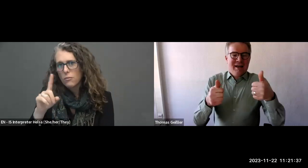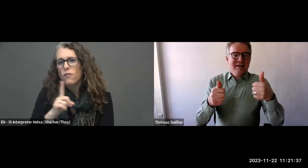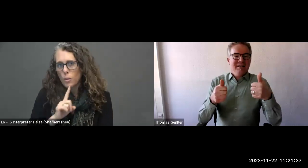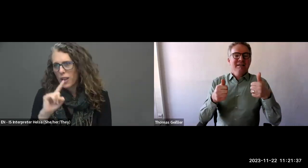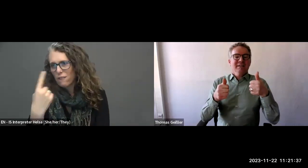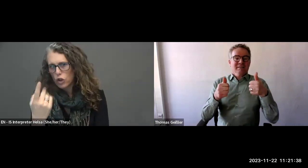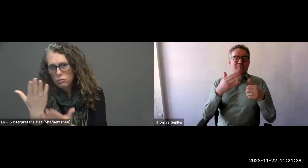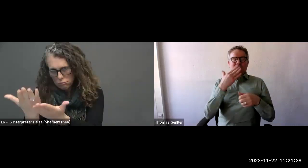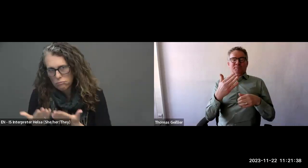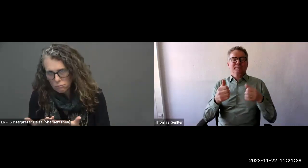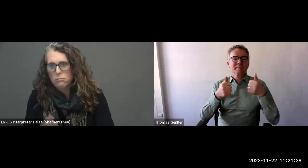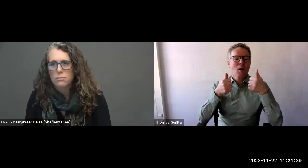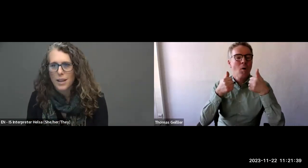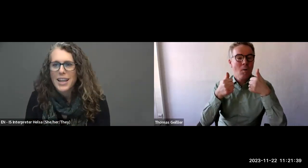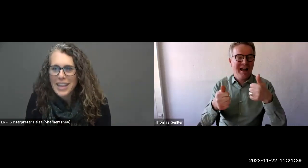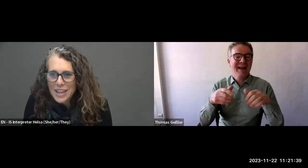go ahead.